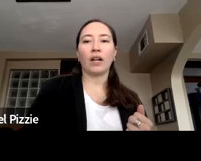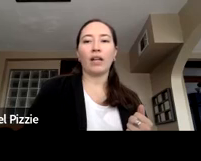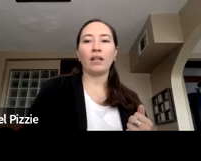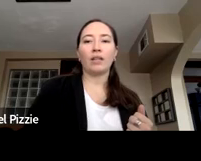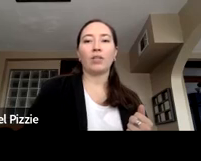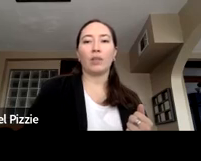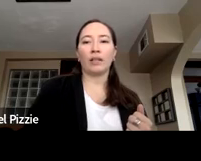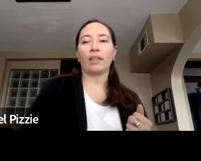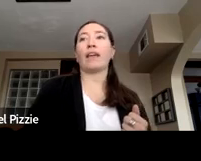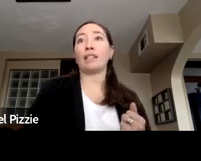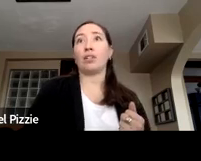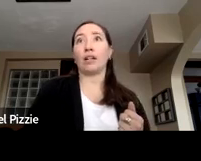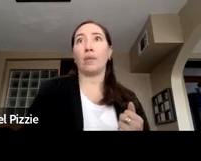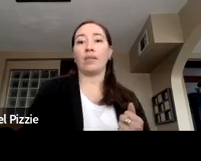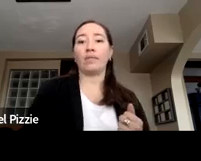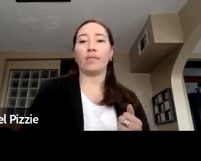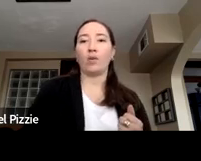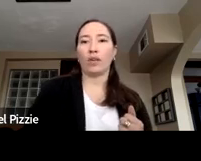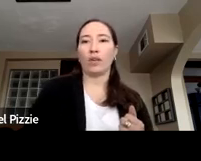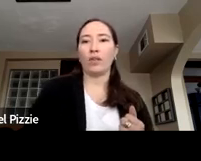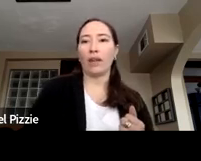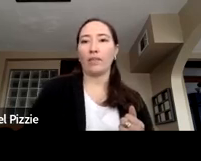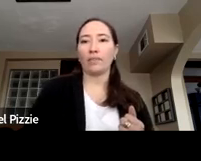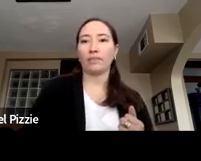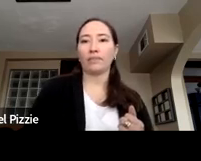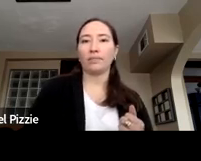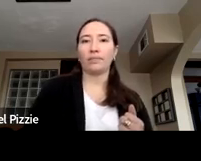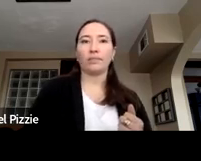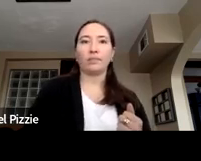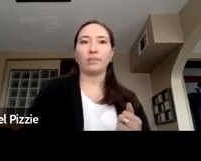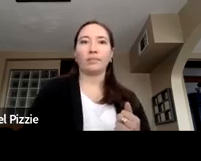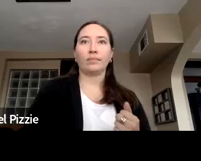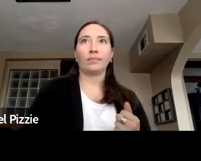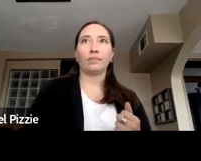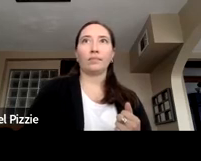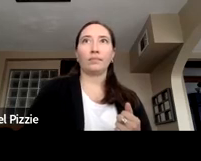get started, you would click the Get Started button over here on the right.